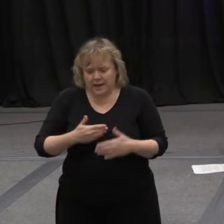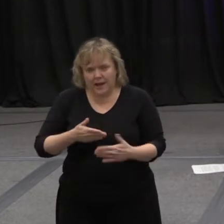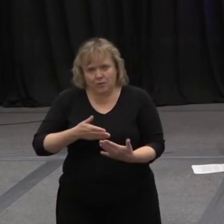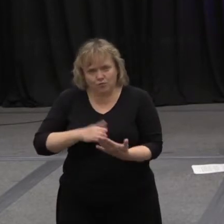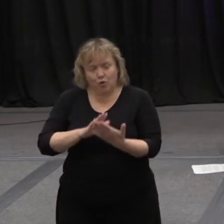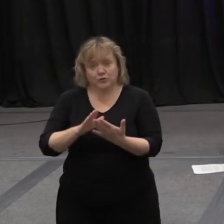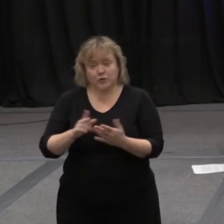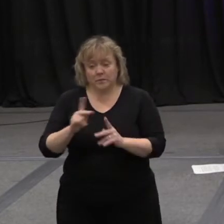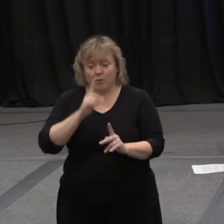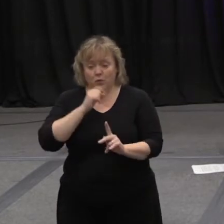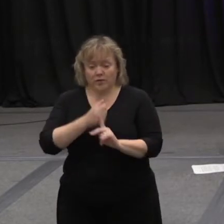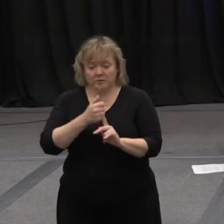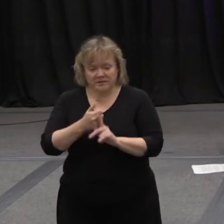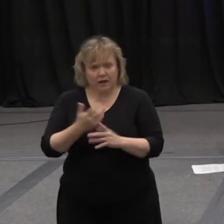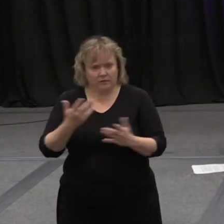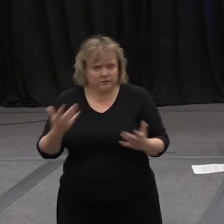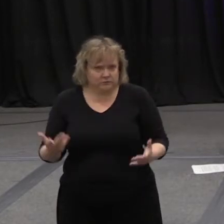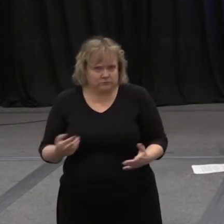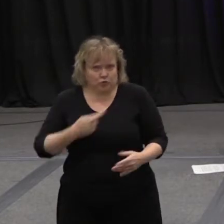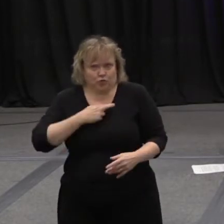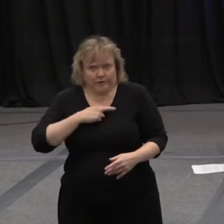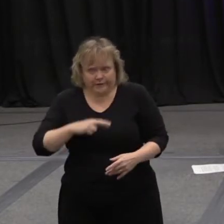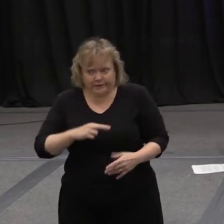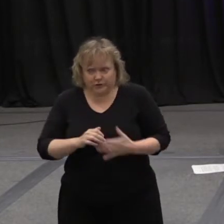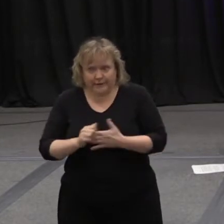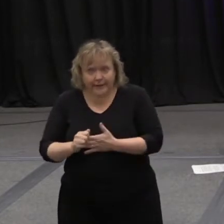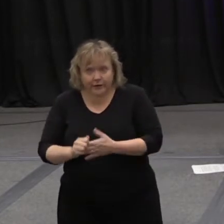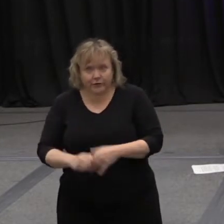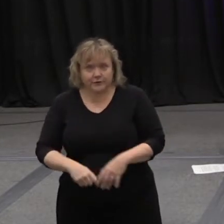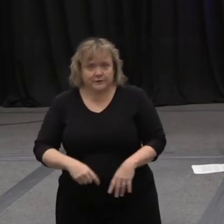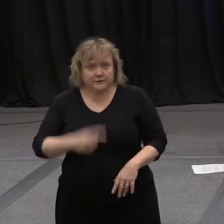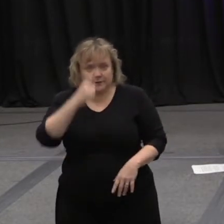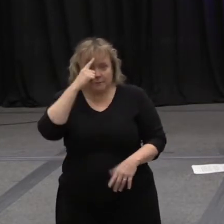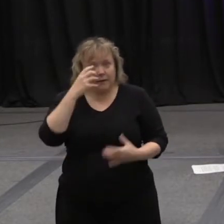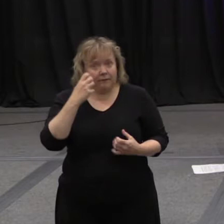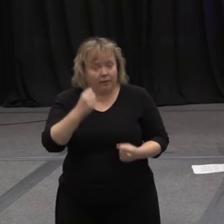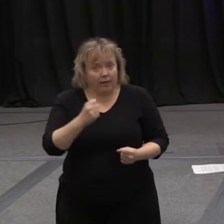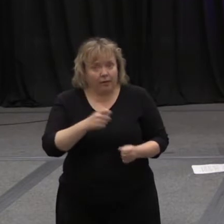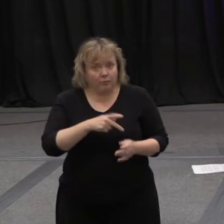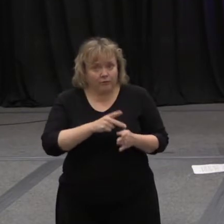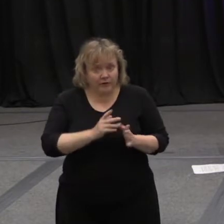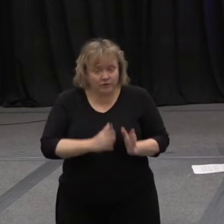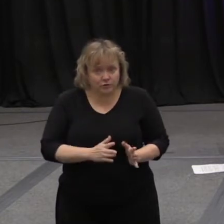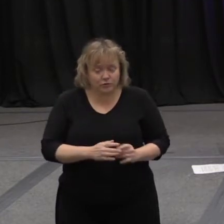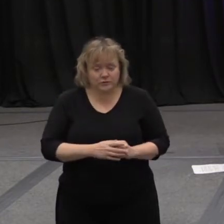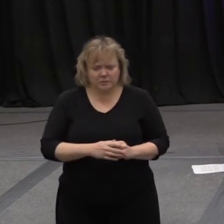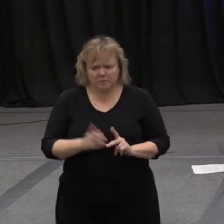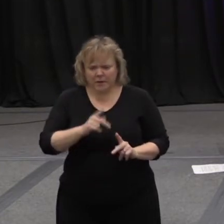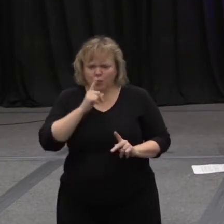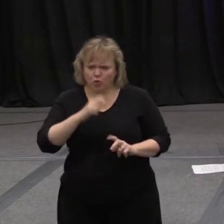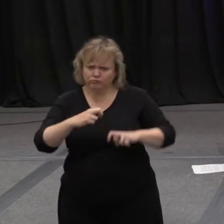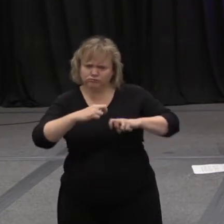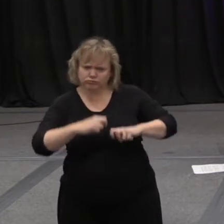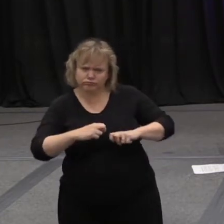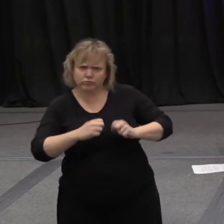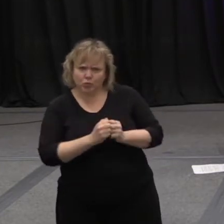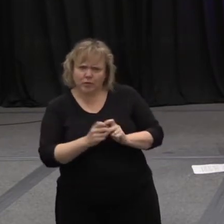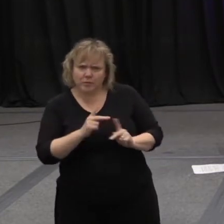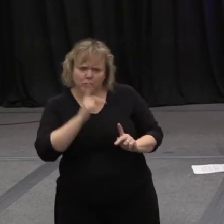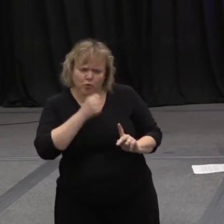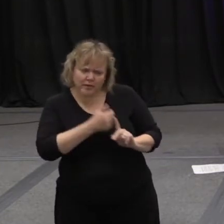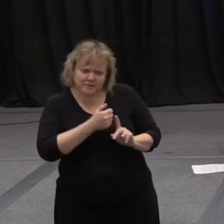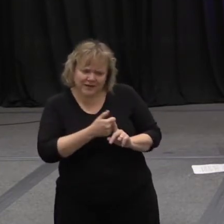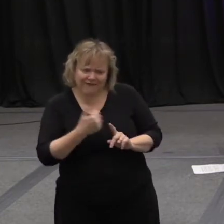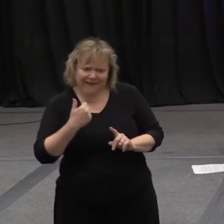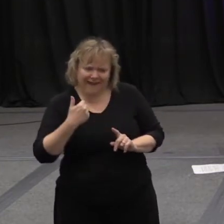are spiritual leaders, who are mental health professionals, who are sex workers, who are working with people who have problems that are rooted